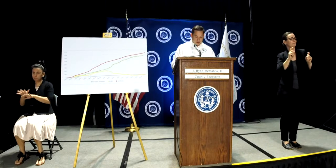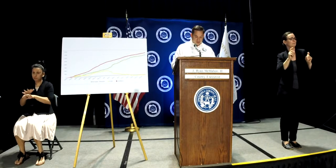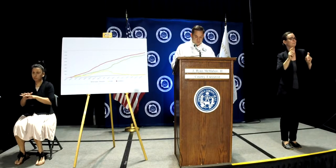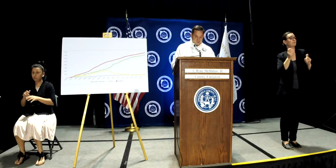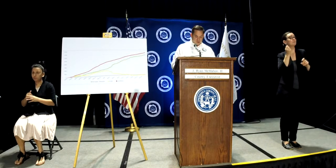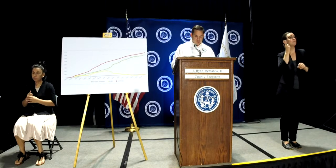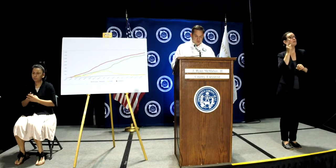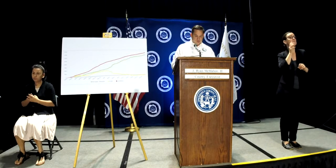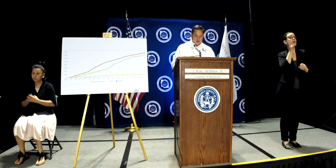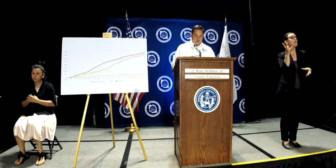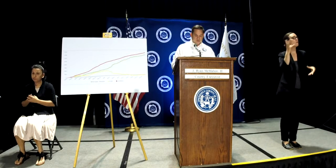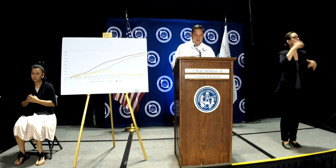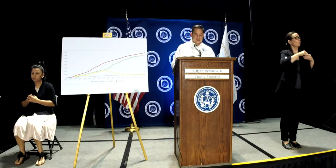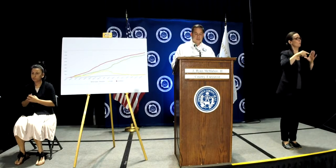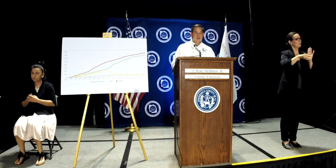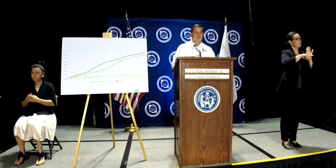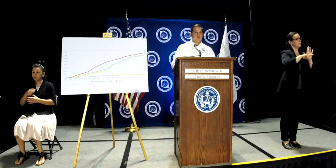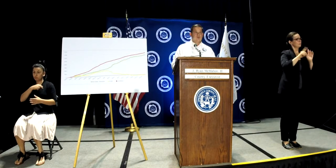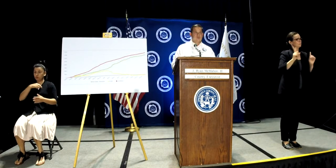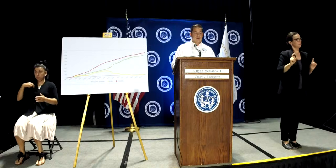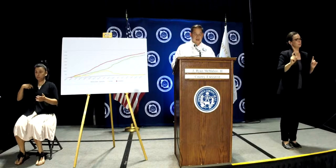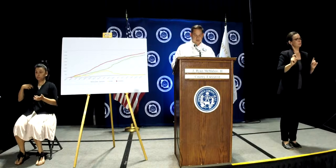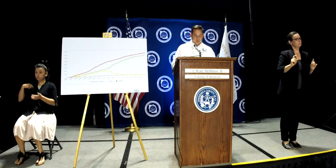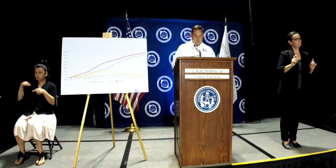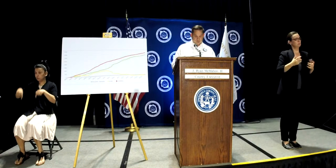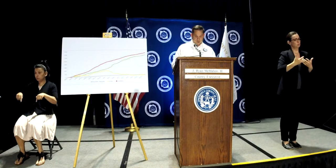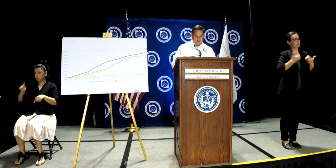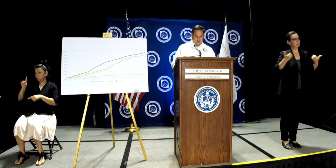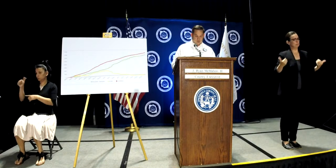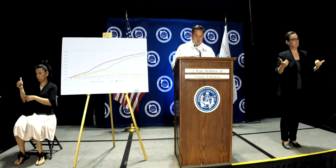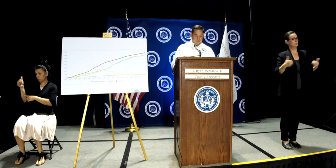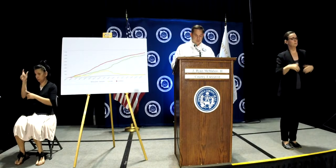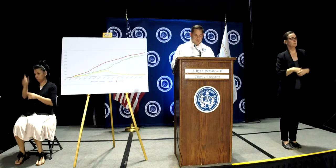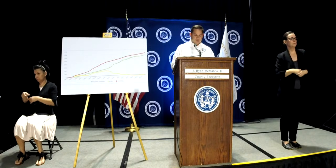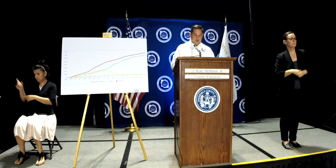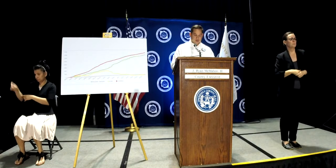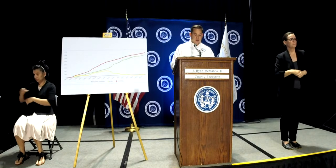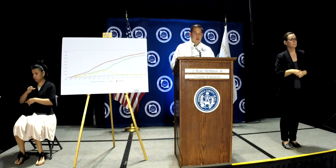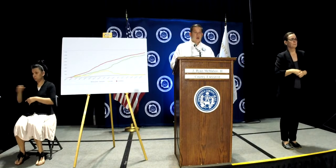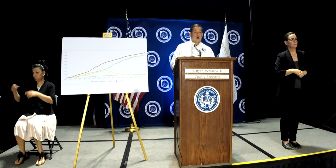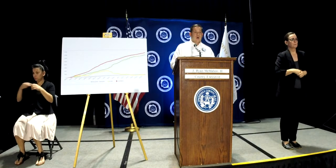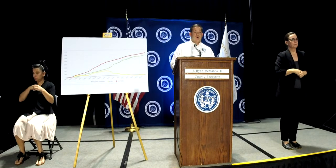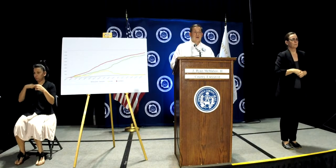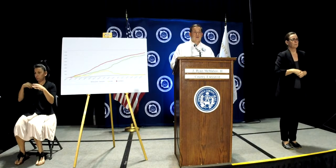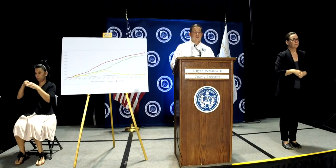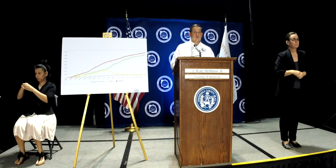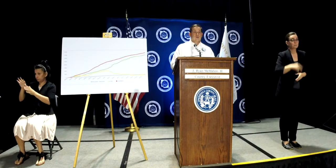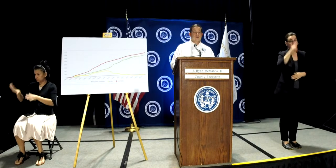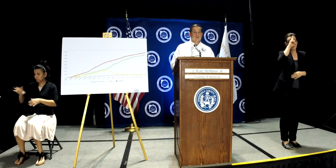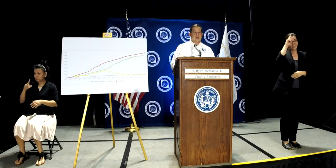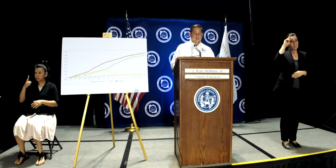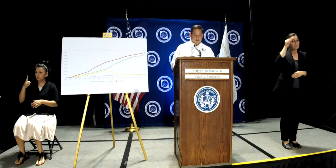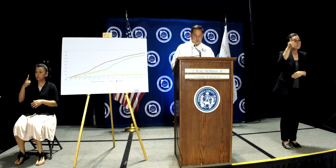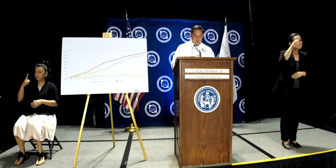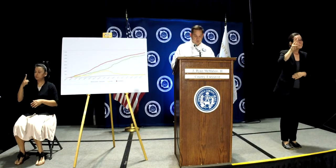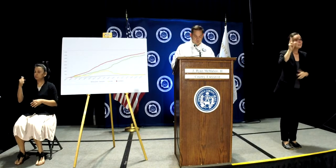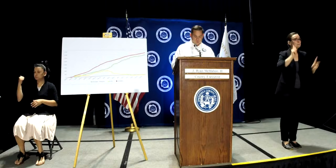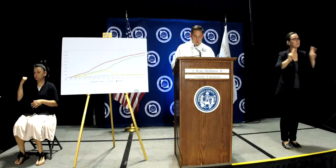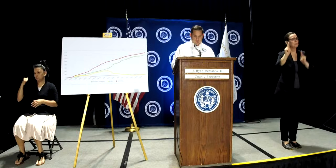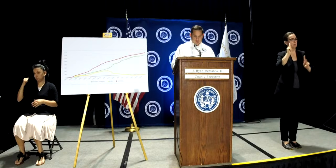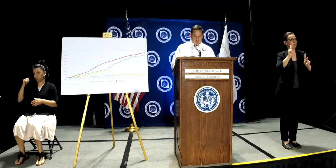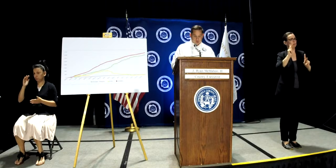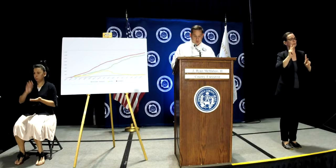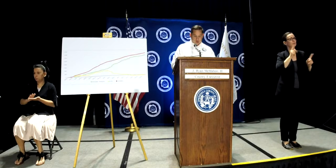Looking at hospitalizations, we now have 16 individuals in the hospital. That's down one from yesterday. 1 individual is in the ICU.